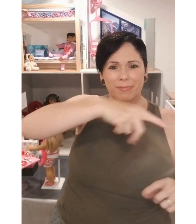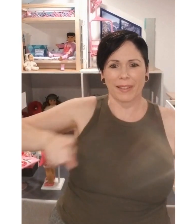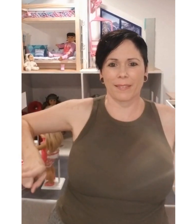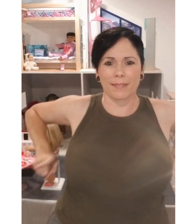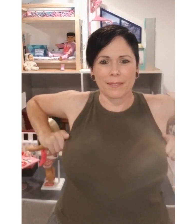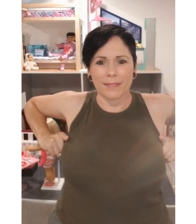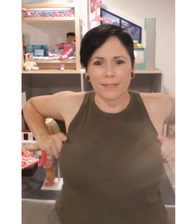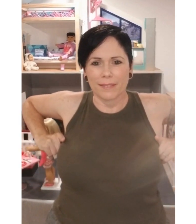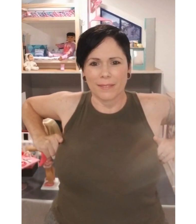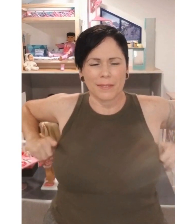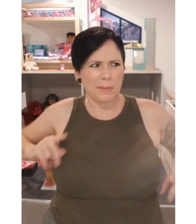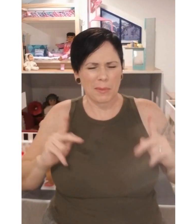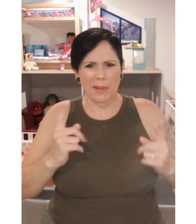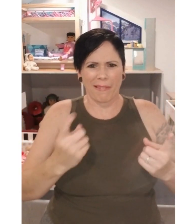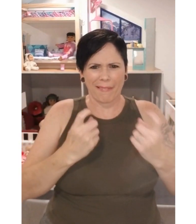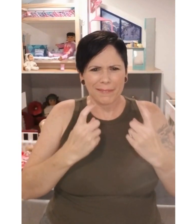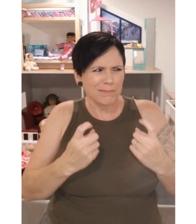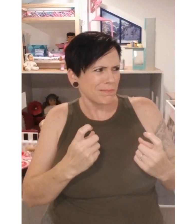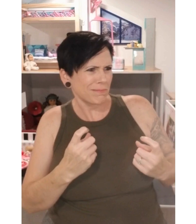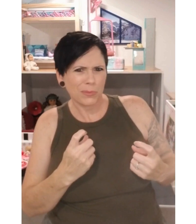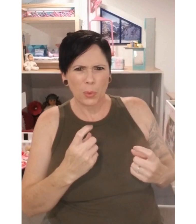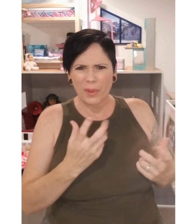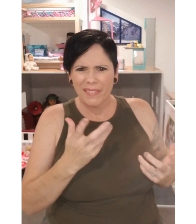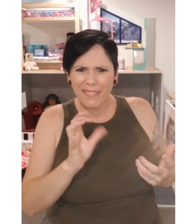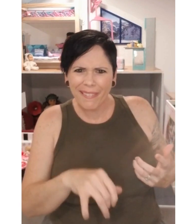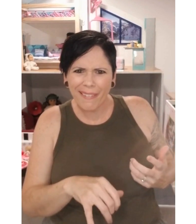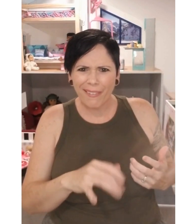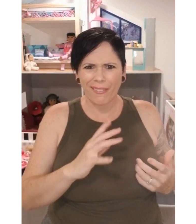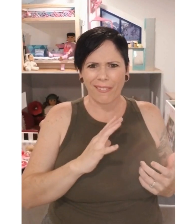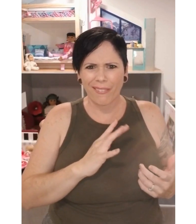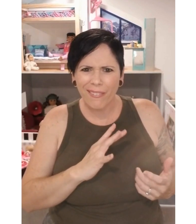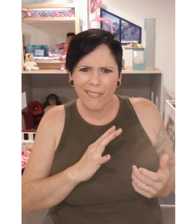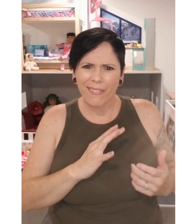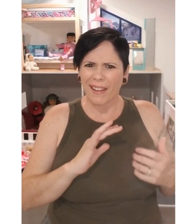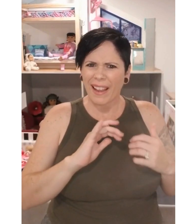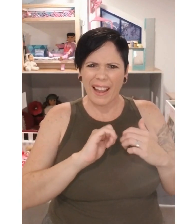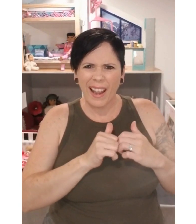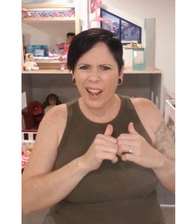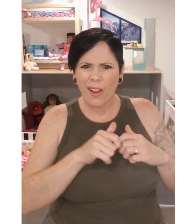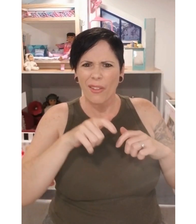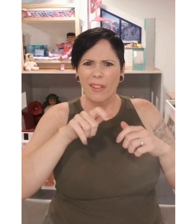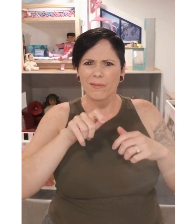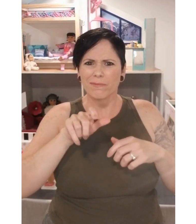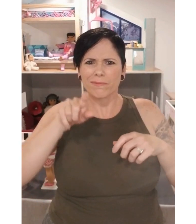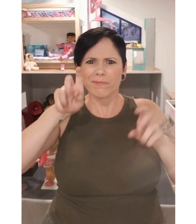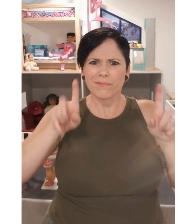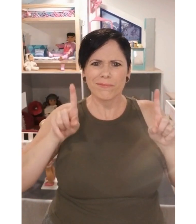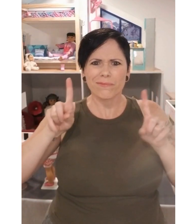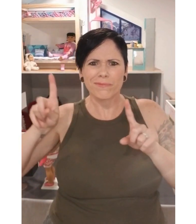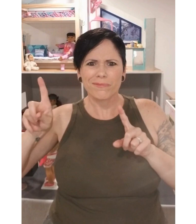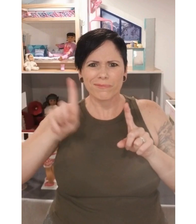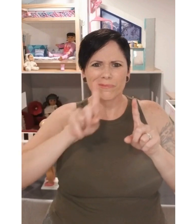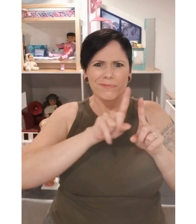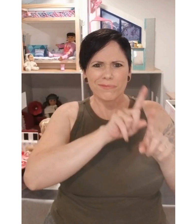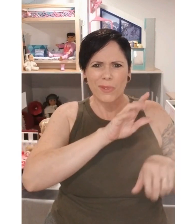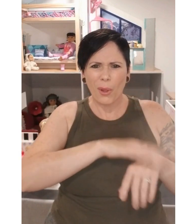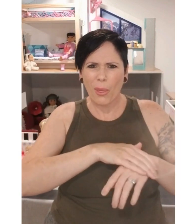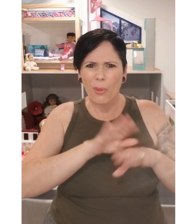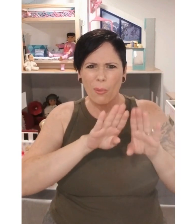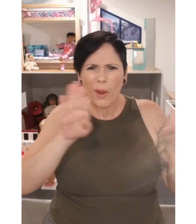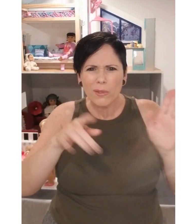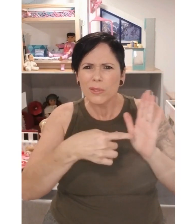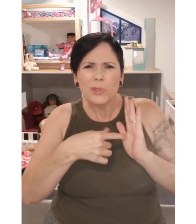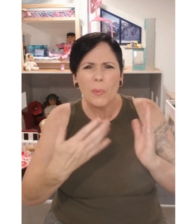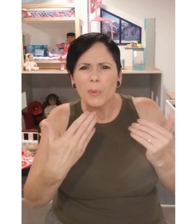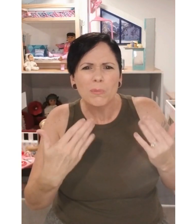those things? How are your dolls hanging on the wall? Can you show us how you did that? And I did a basement